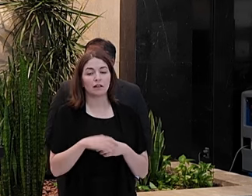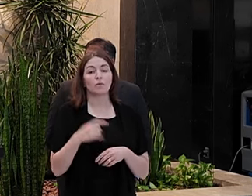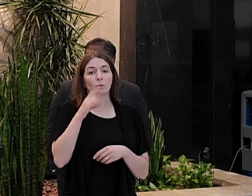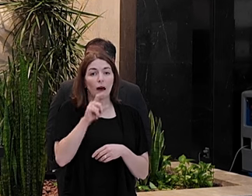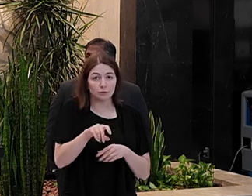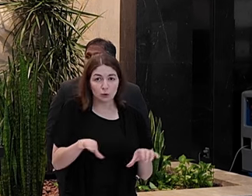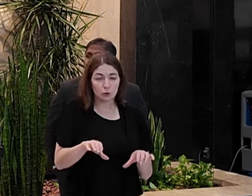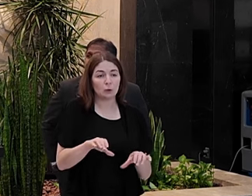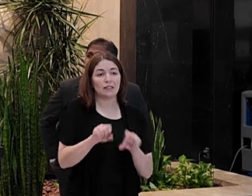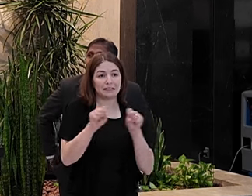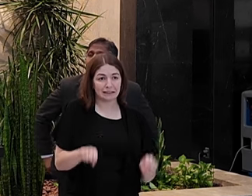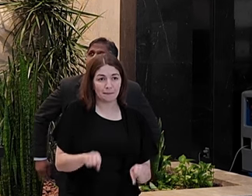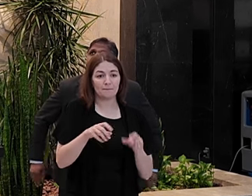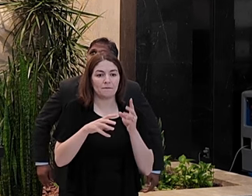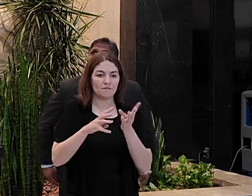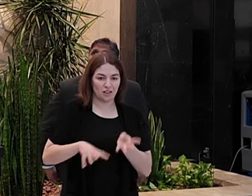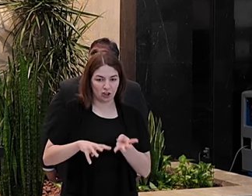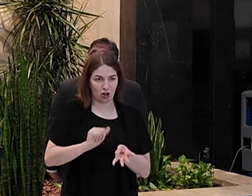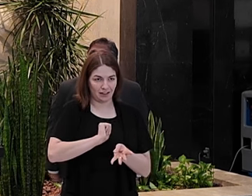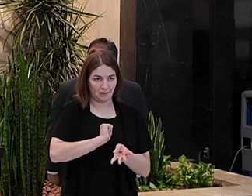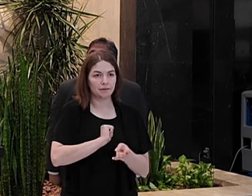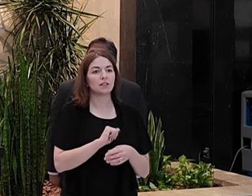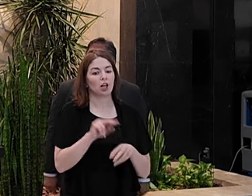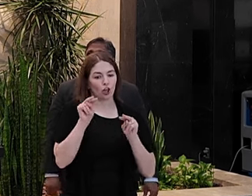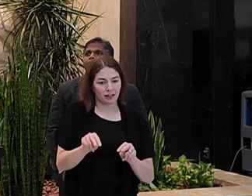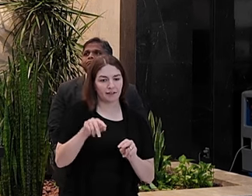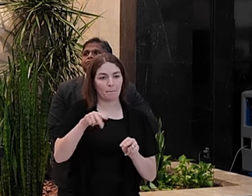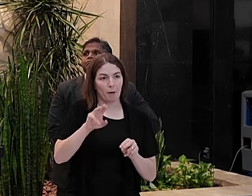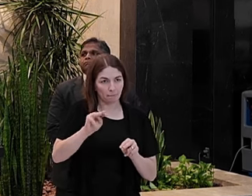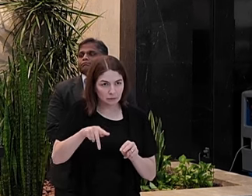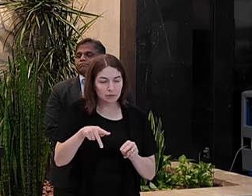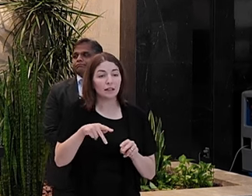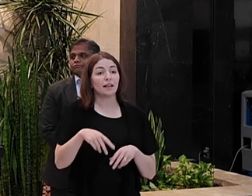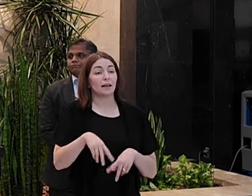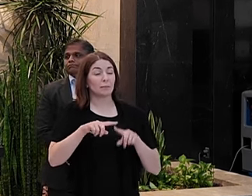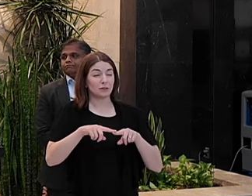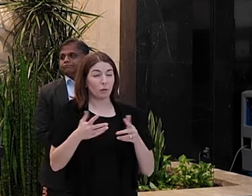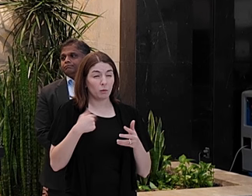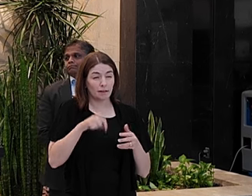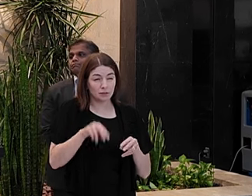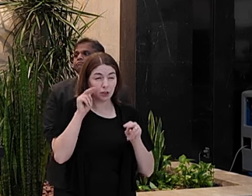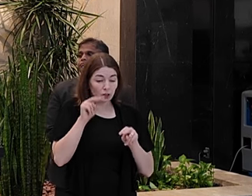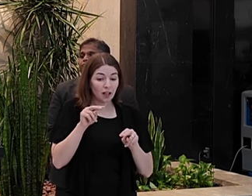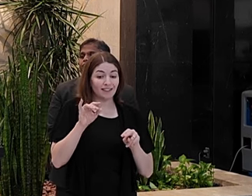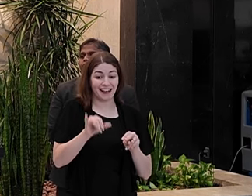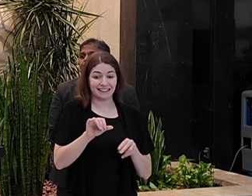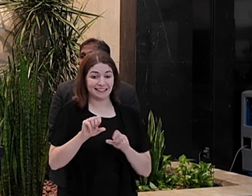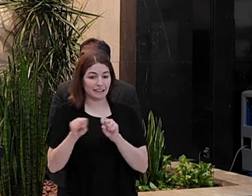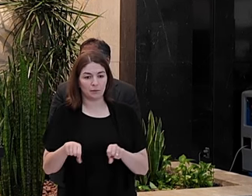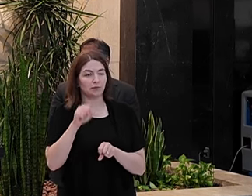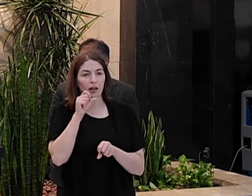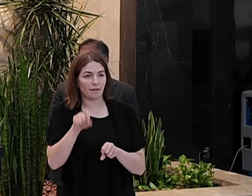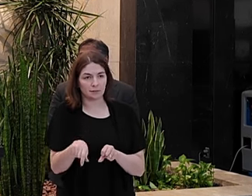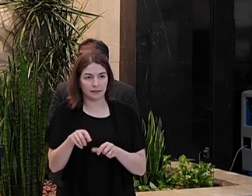flush, look at the pumps, and based off what we need to do at the plant, that system needed to be bringed up because we did